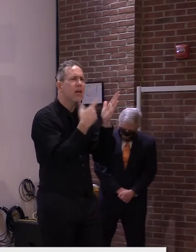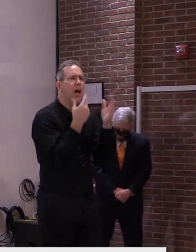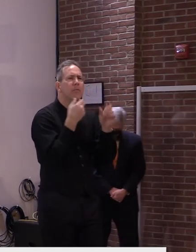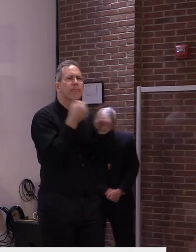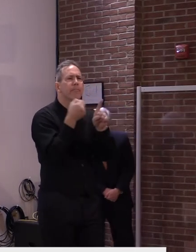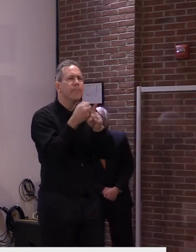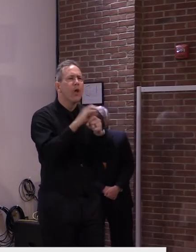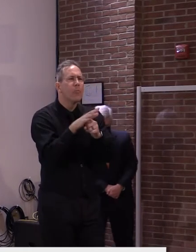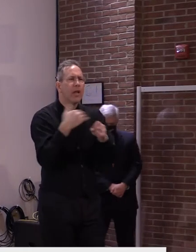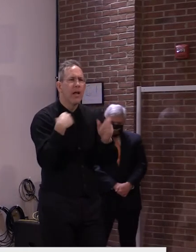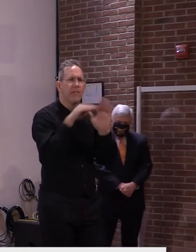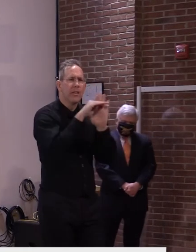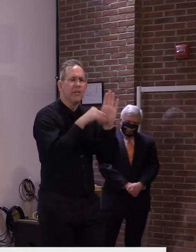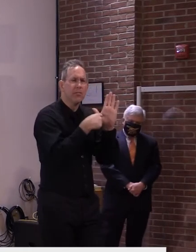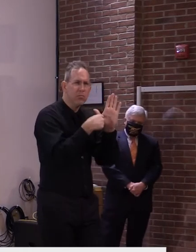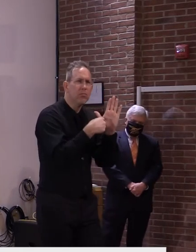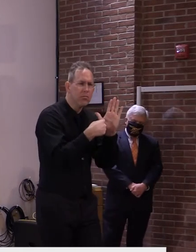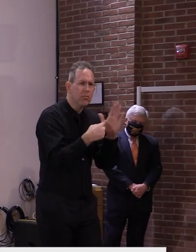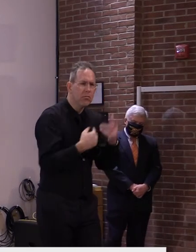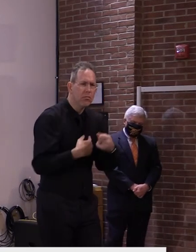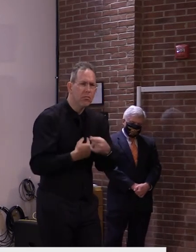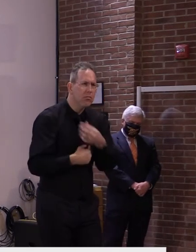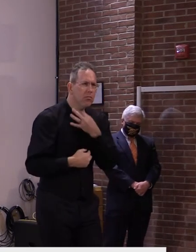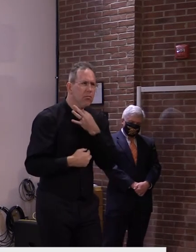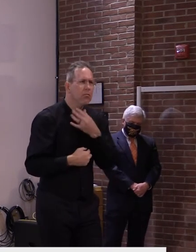had to file a formal public records request